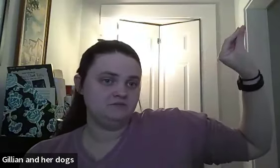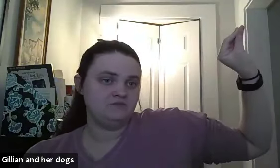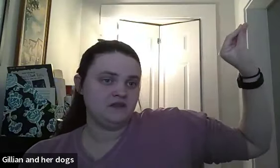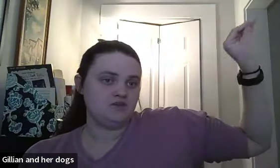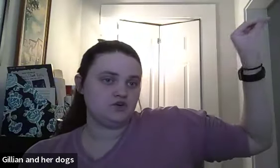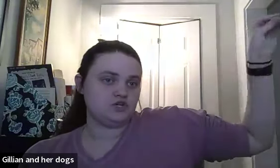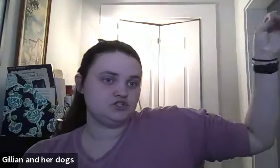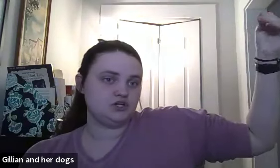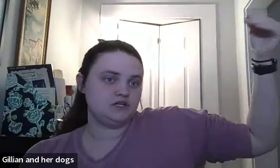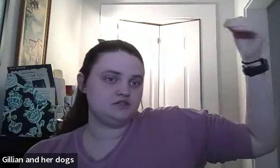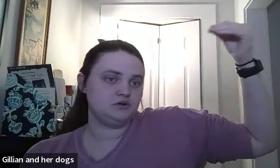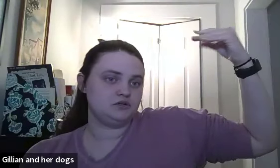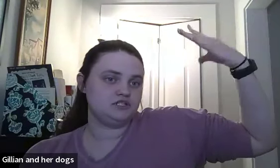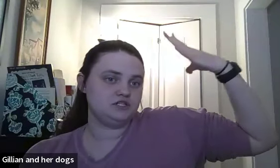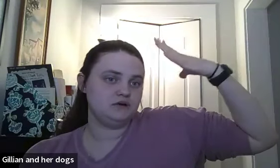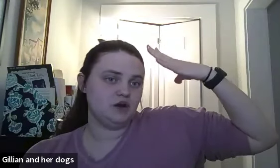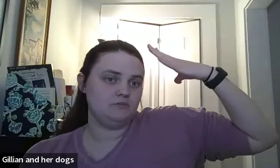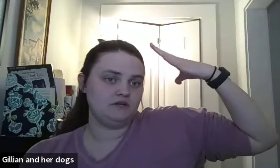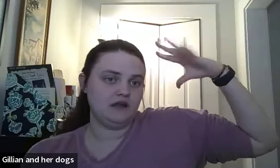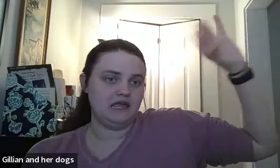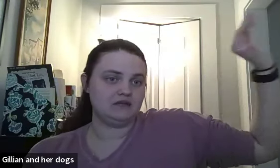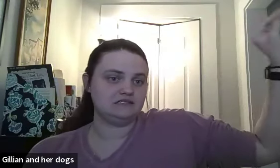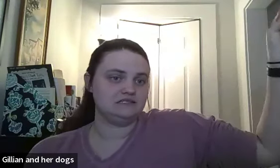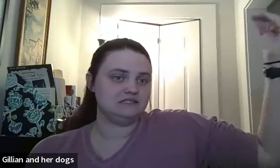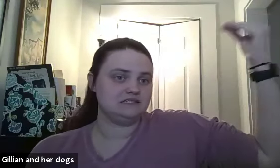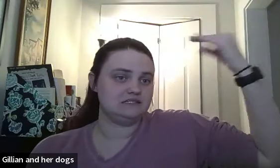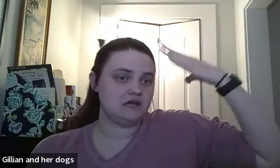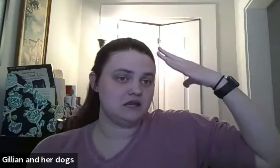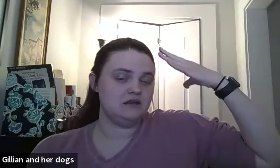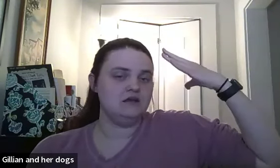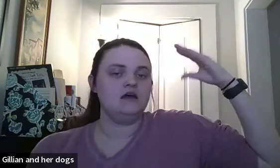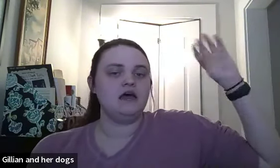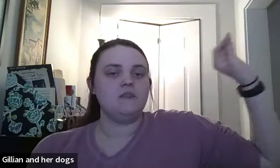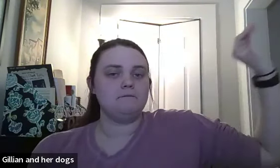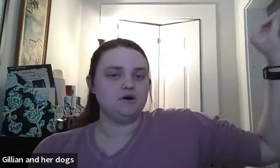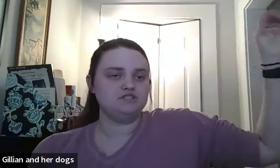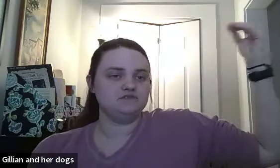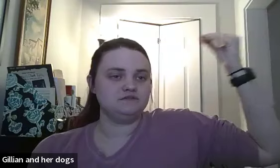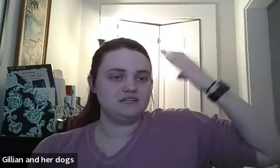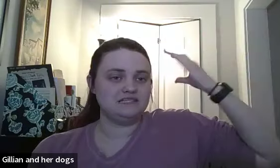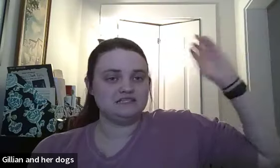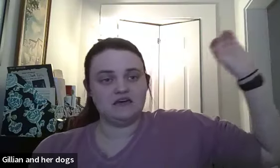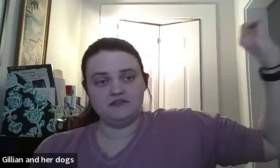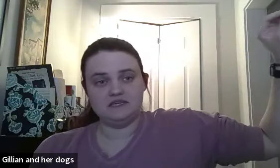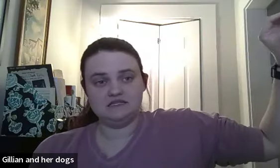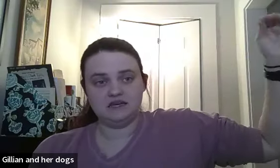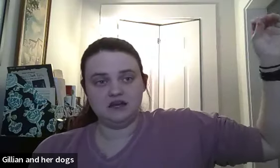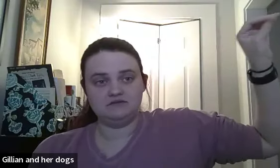here. You're gonna turn it towards you and open your hand, sun. And the motion for this is that this, like kind of